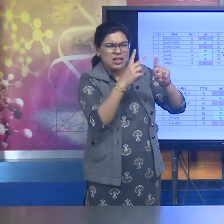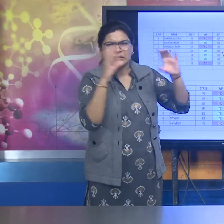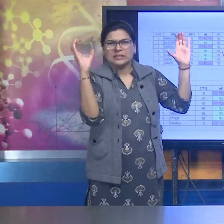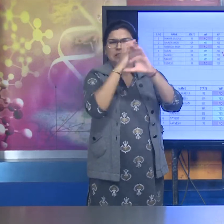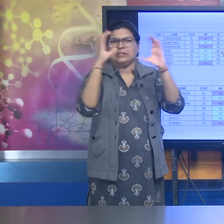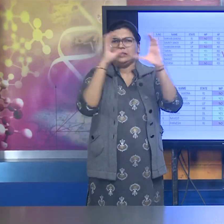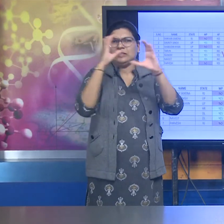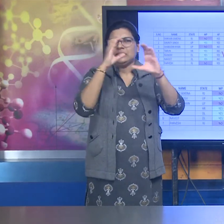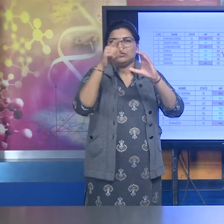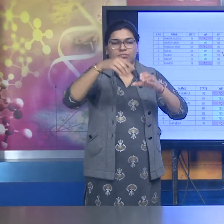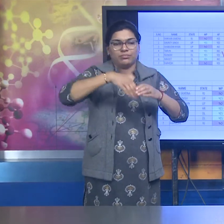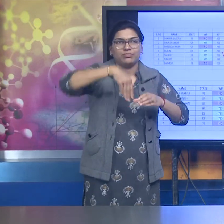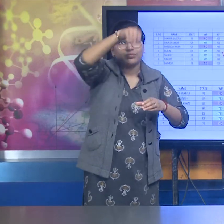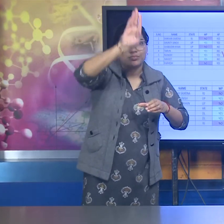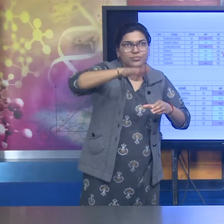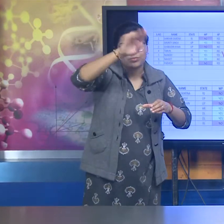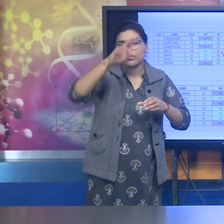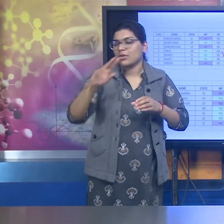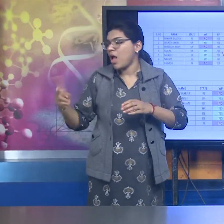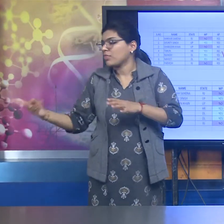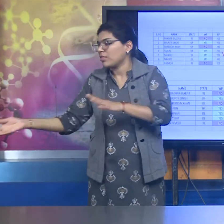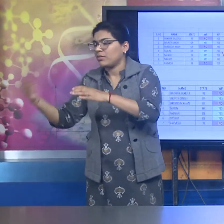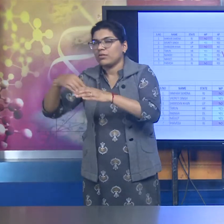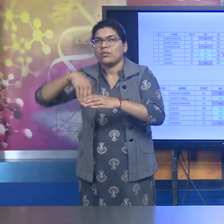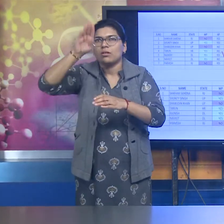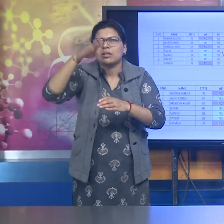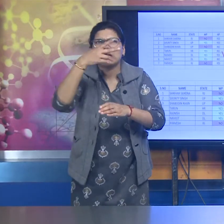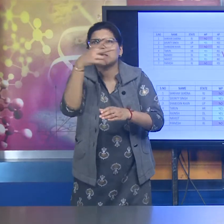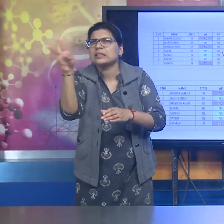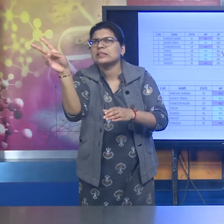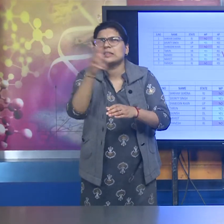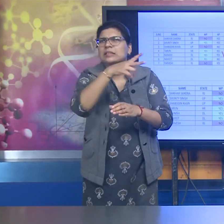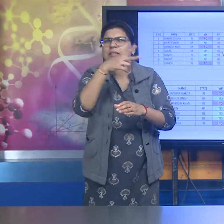If you choose different colors for the